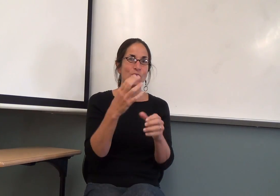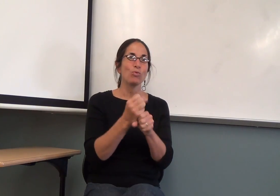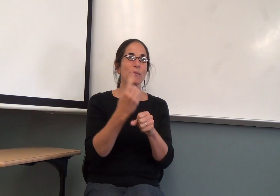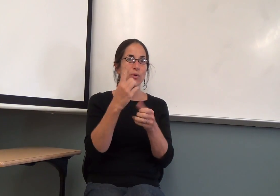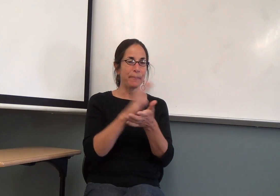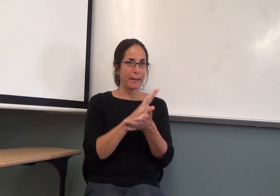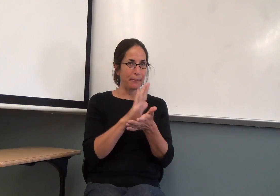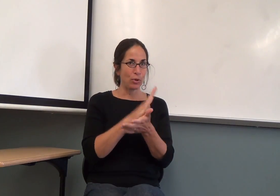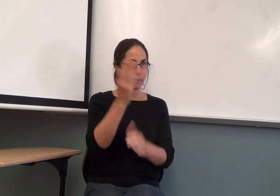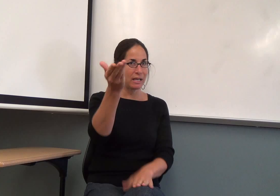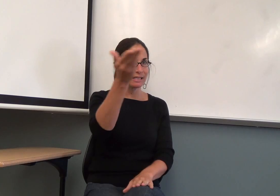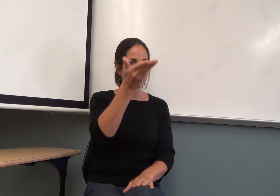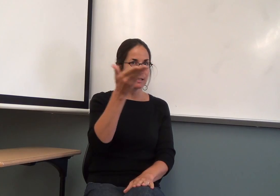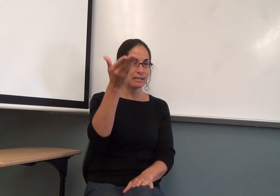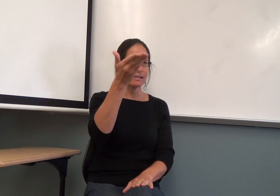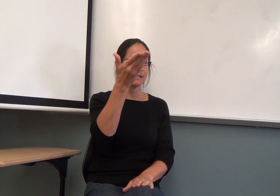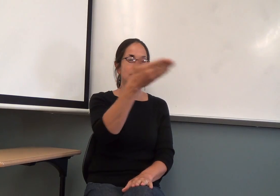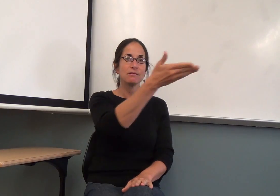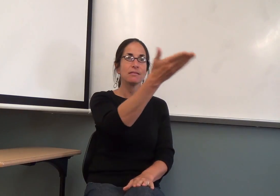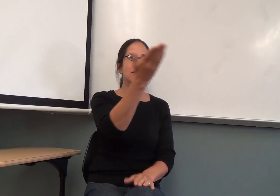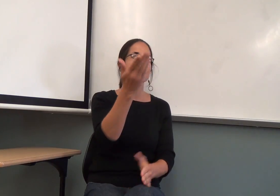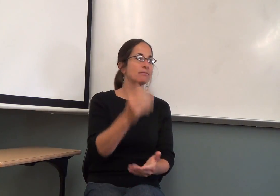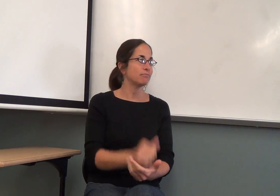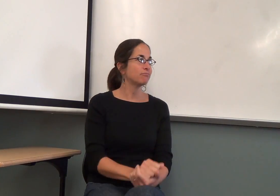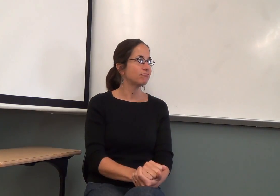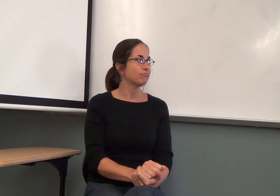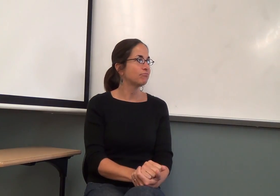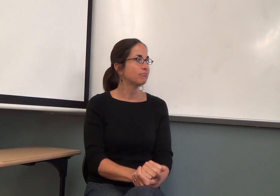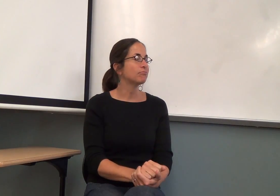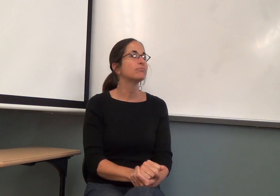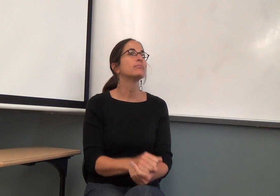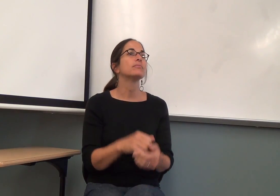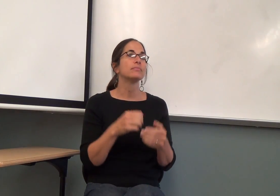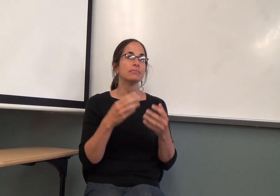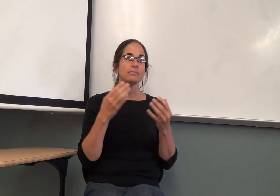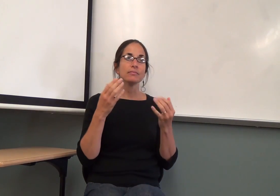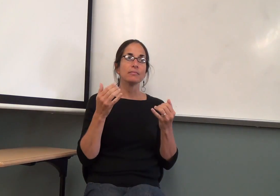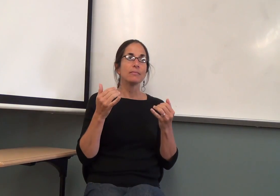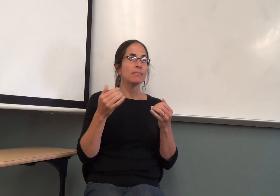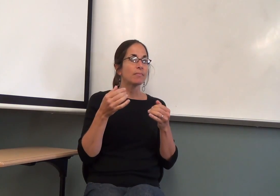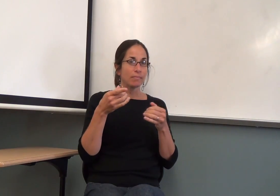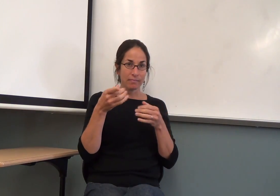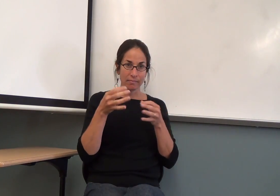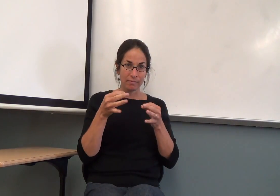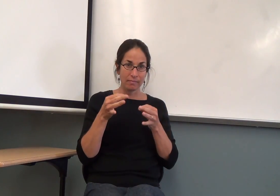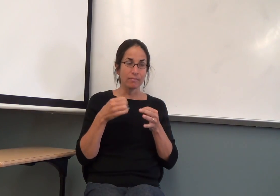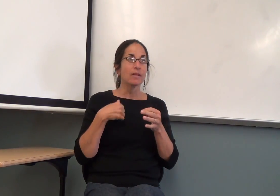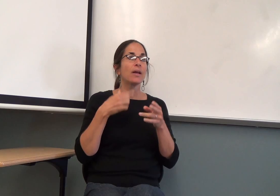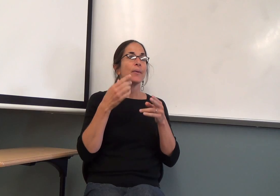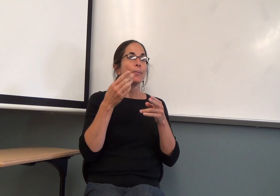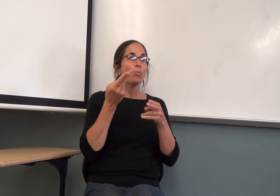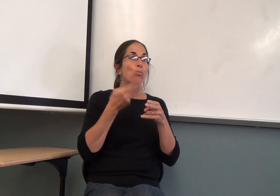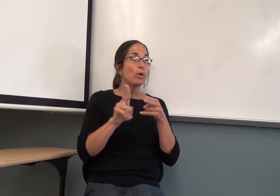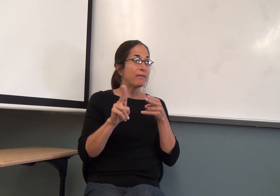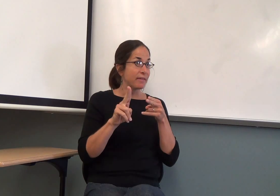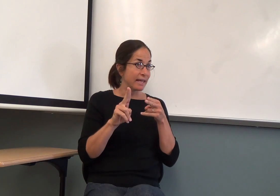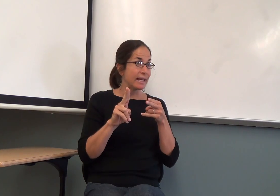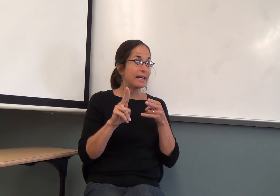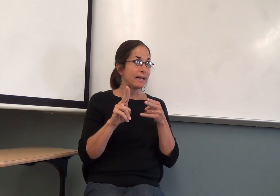it around. I want you to briefly, I want you to hear this, okay, very briefly. You have